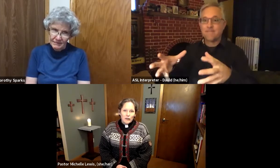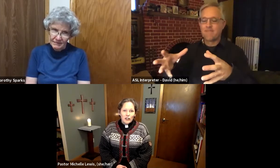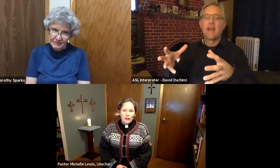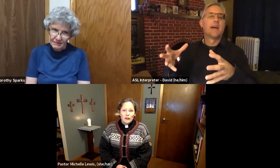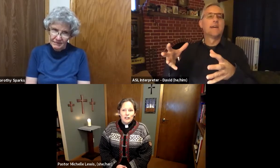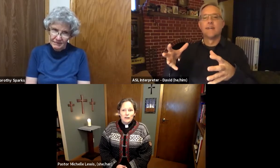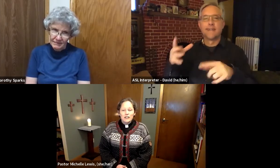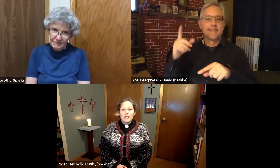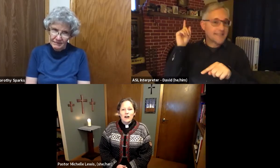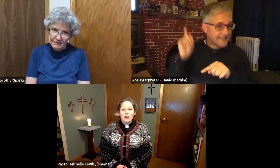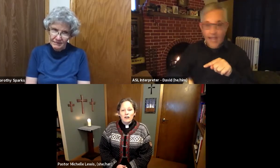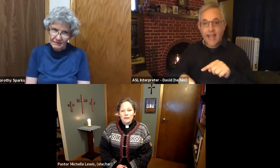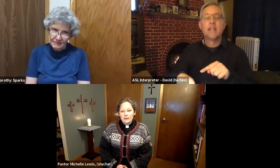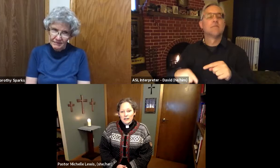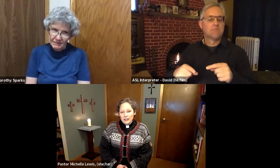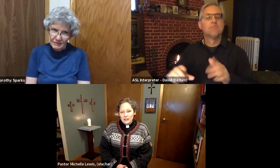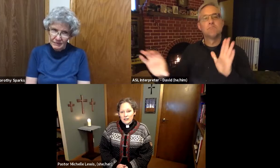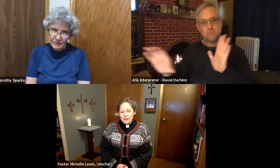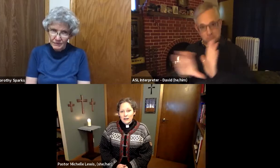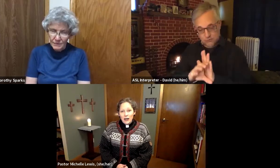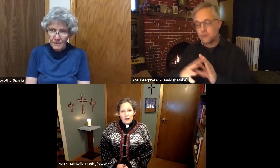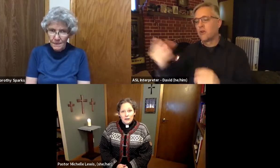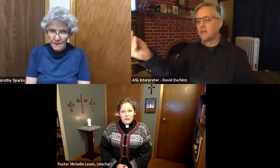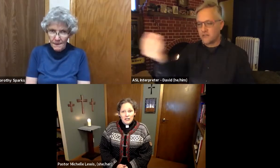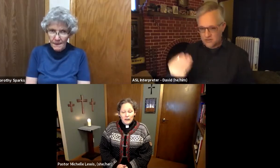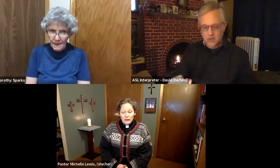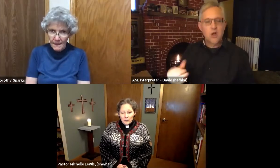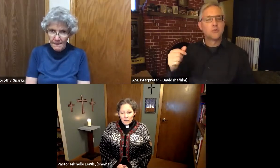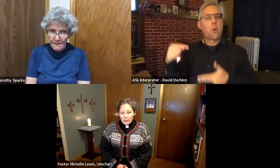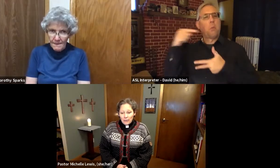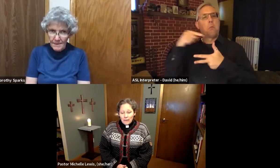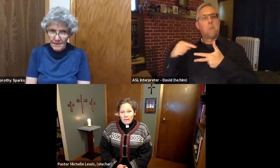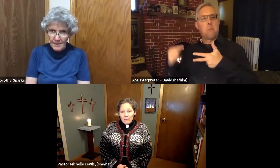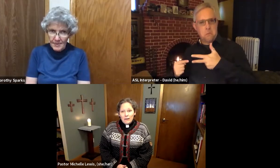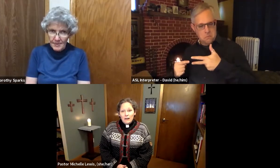So we encourage you to get all of those things, gather them together